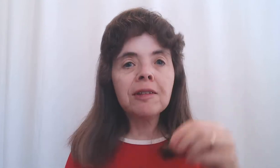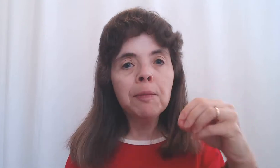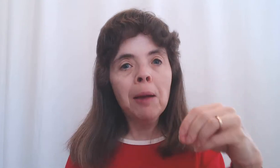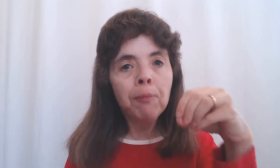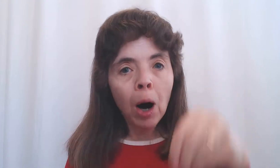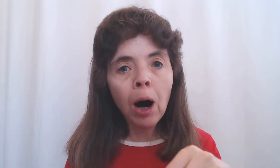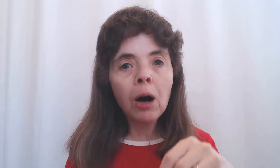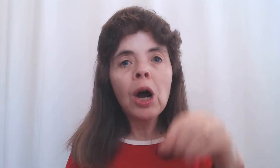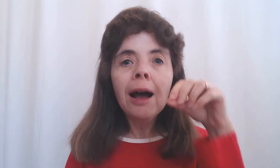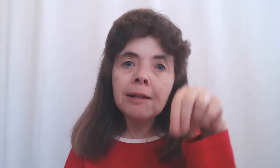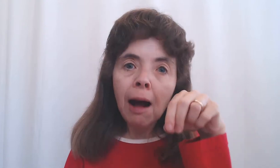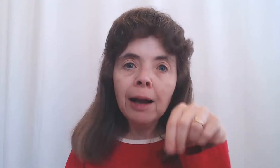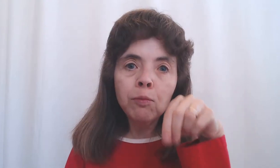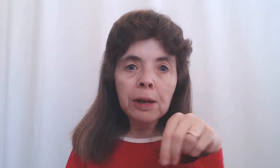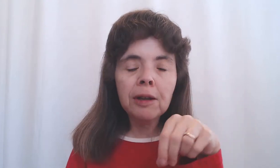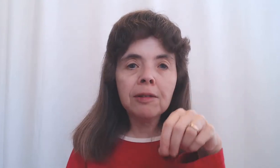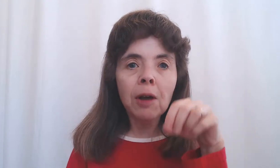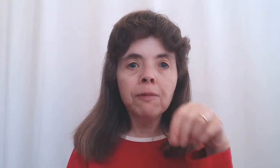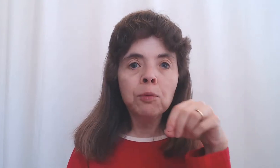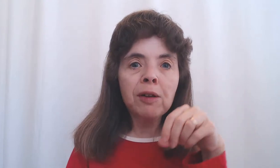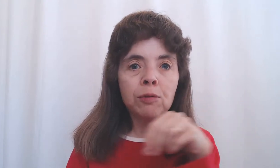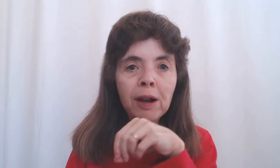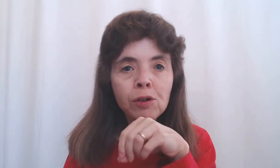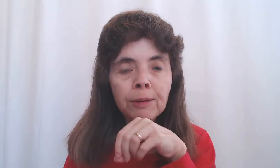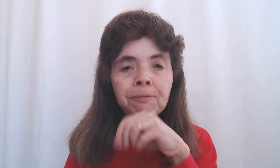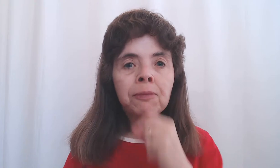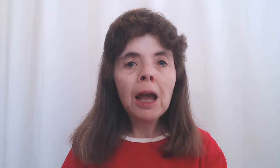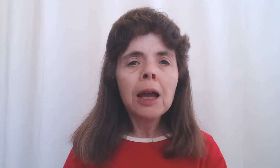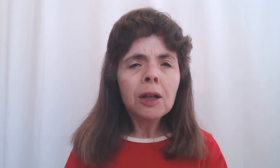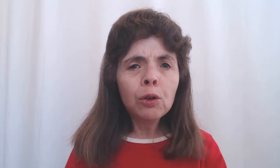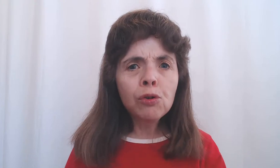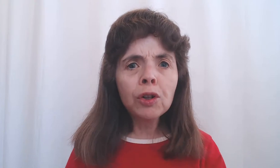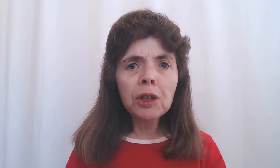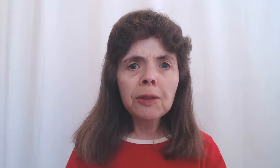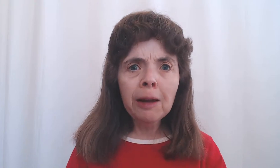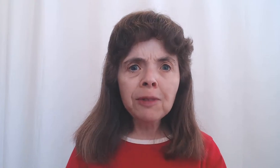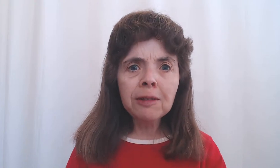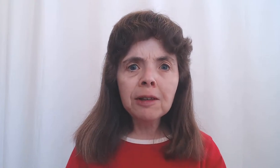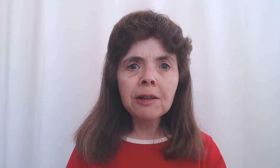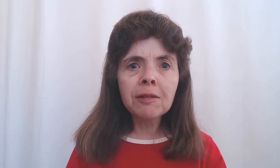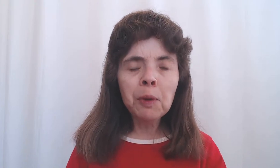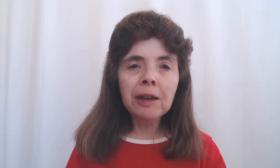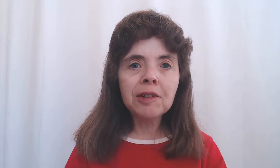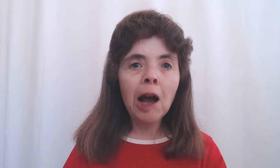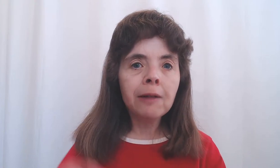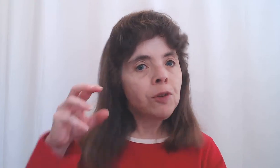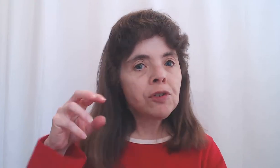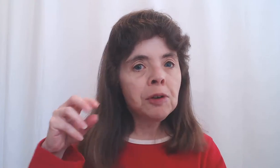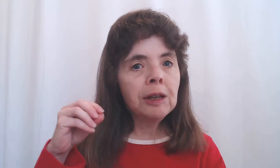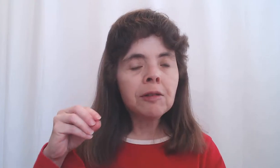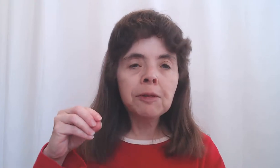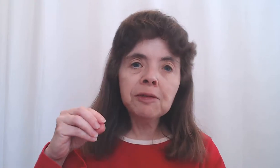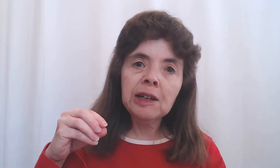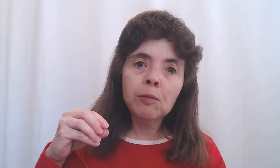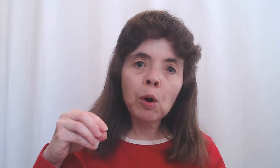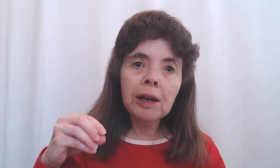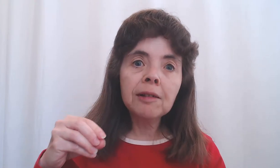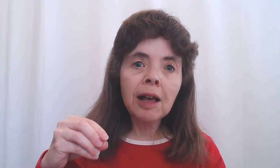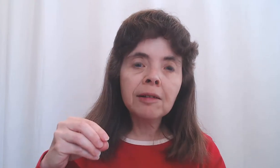upon Paul as an eyewitness of the resurrection. Usually the emphasis is placed on 1 Corinthians 15, where he says